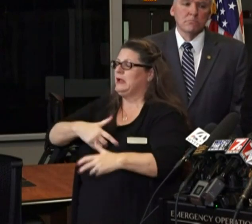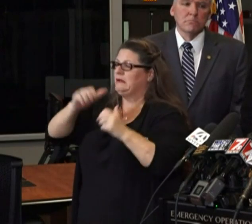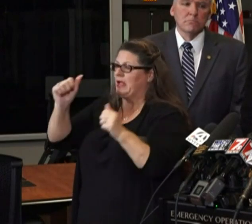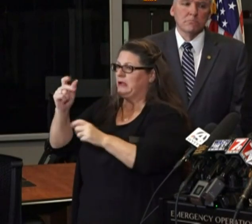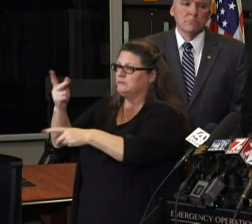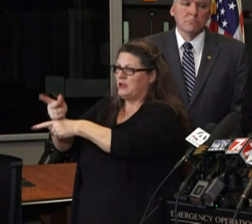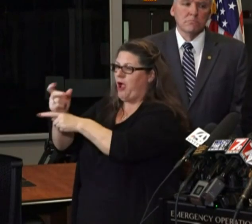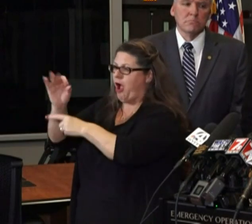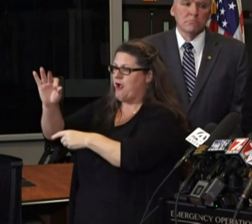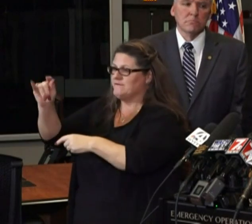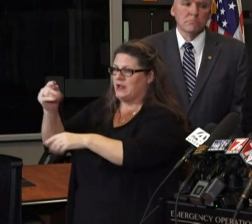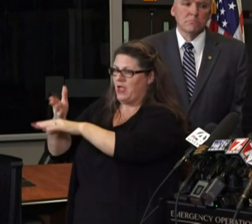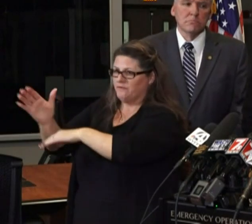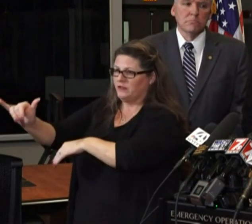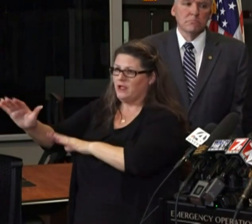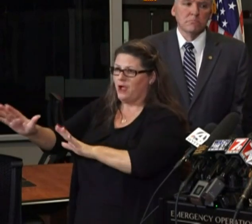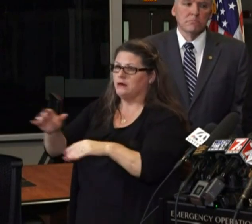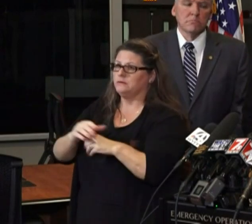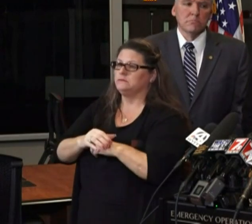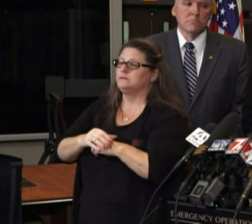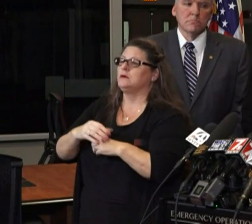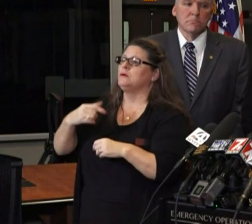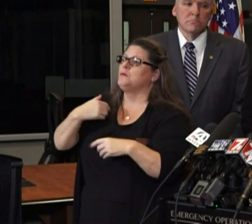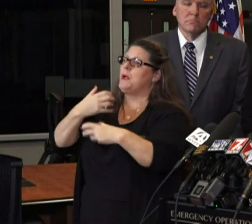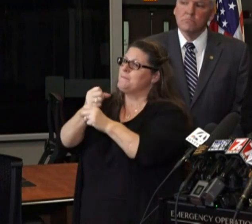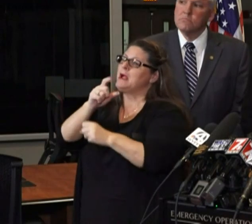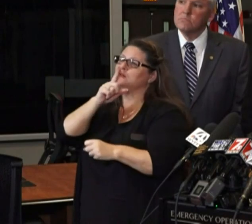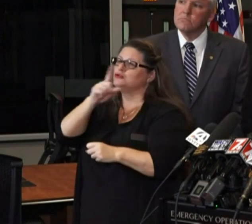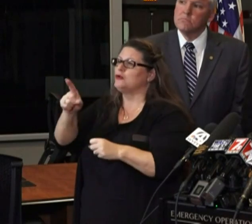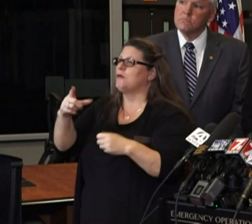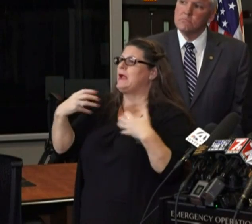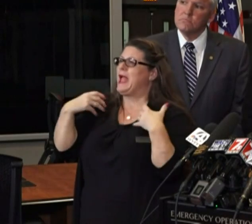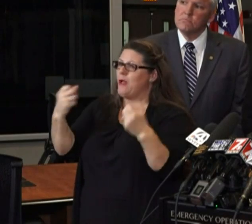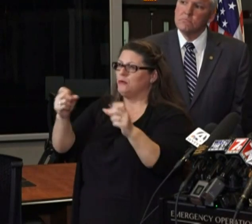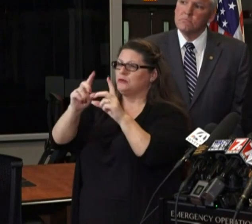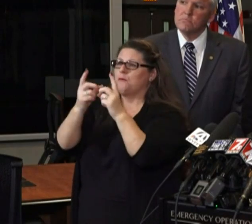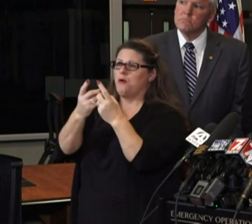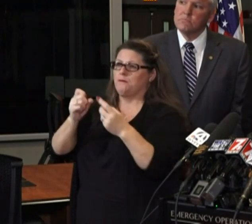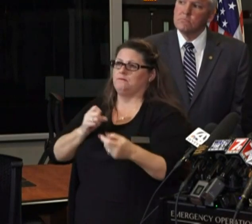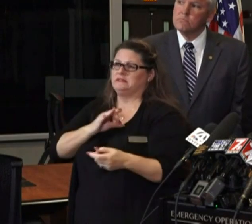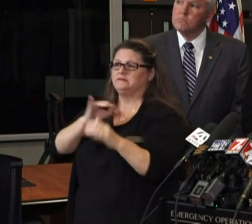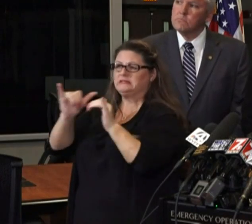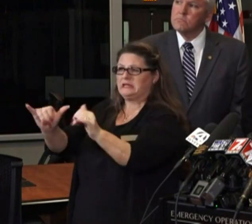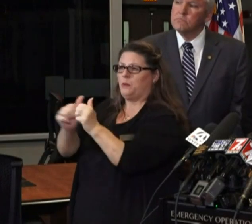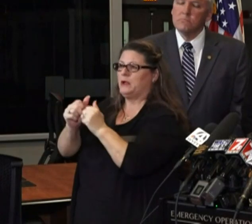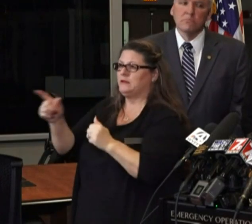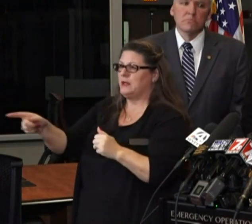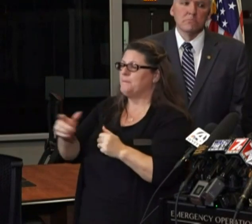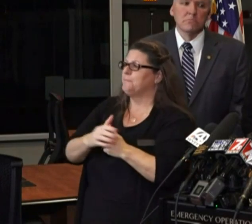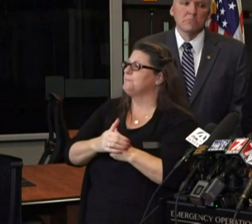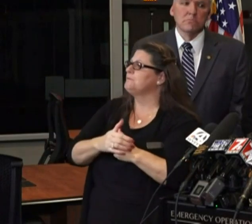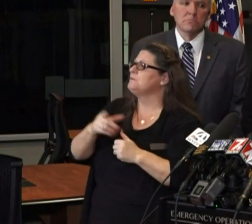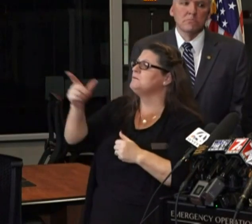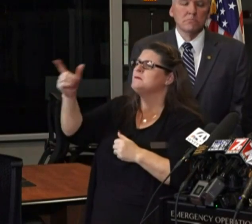of monitoring all of these individuals by having health department staff stay in close touch with them.